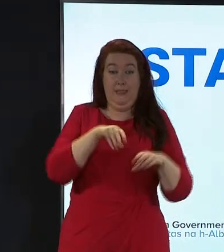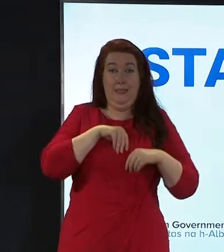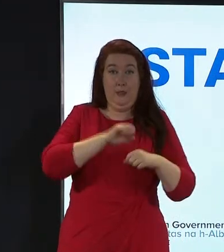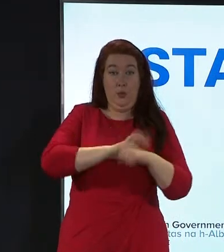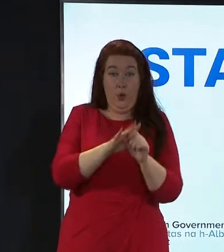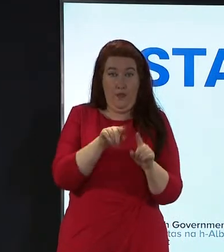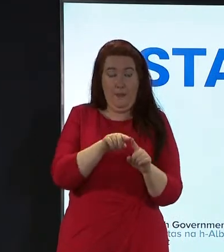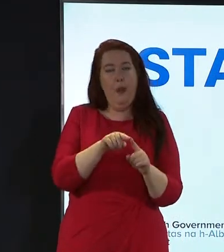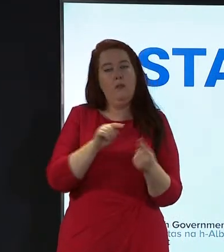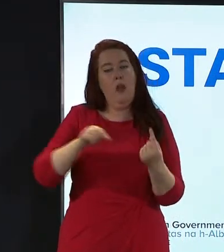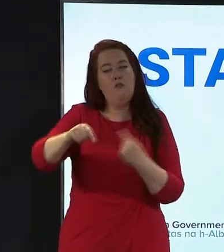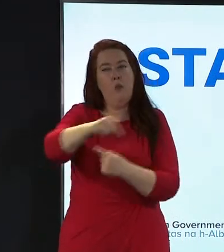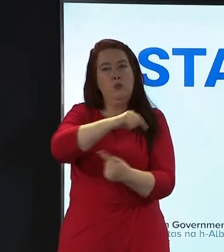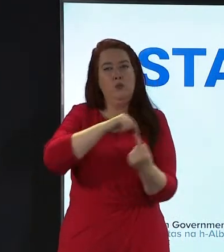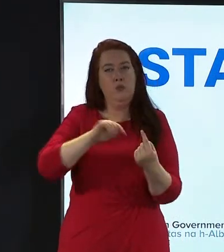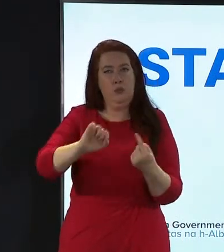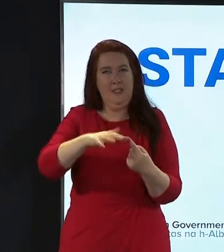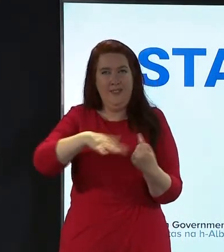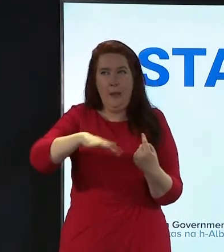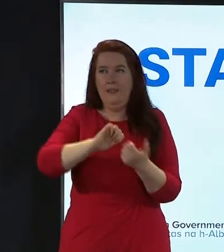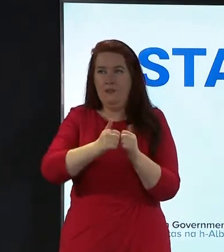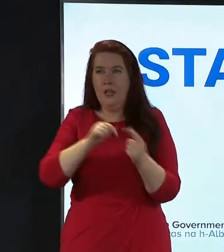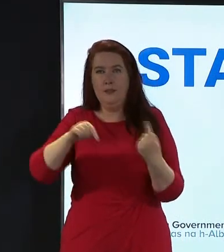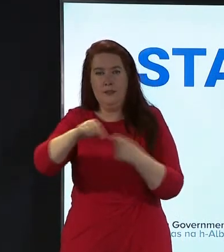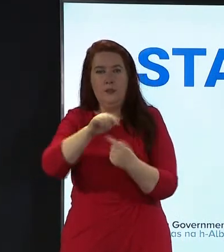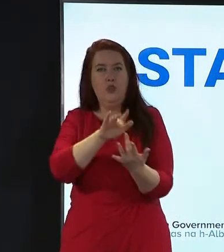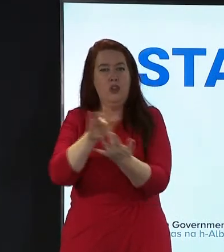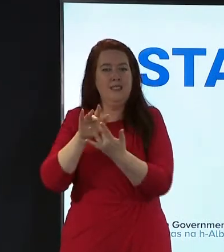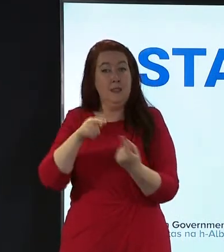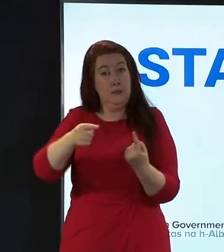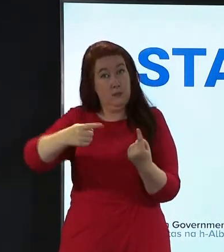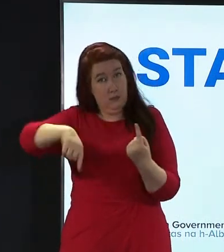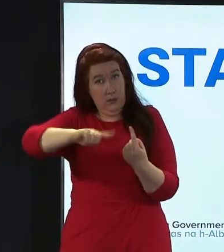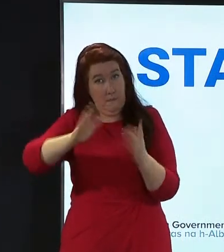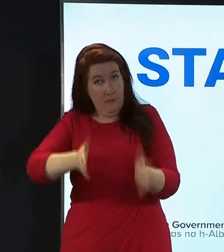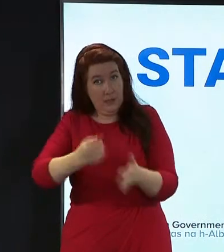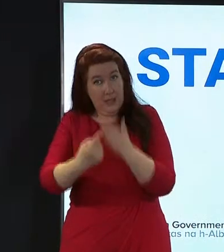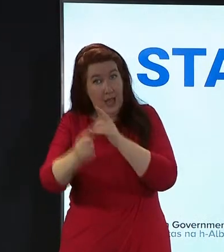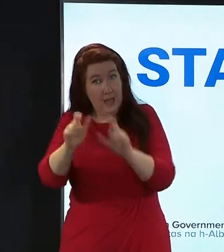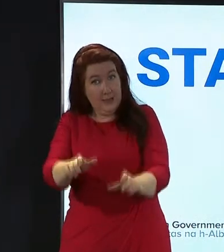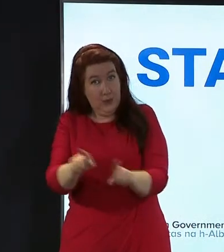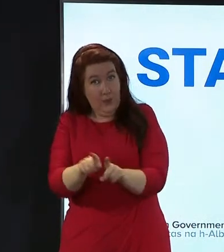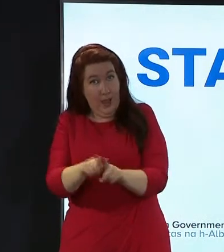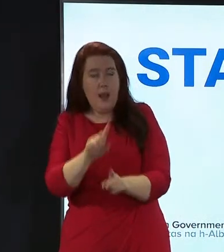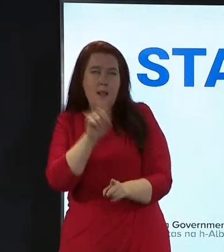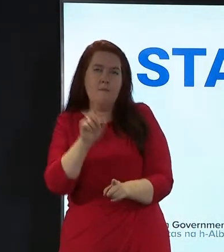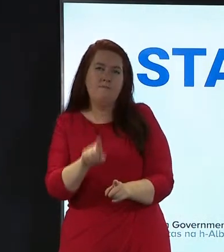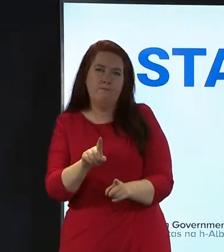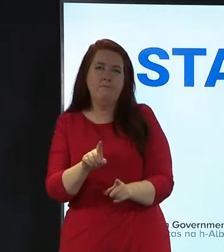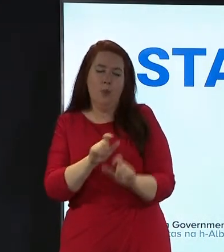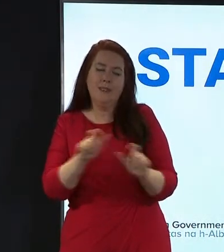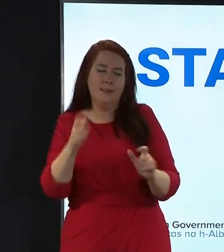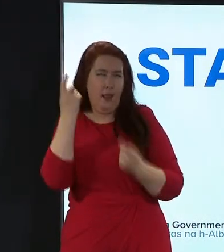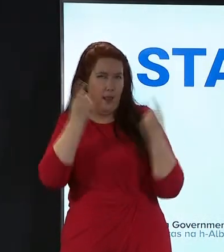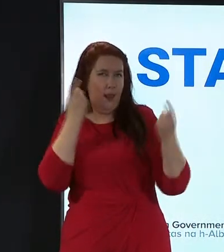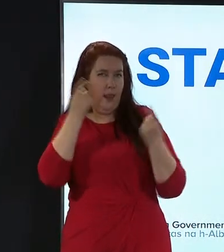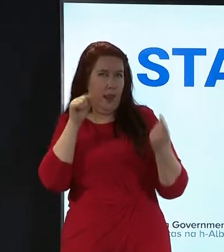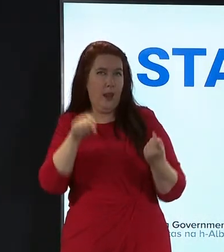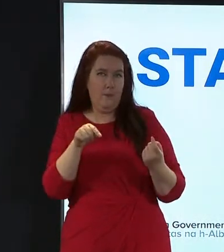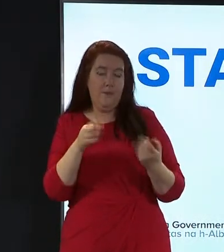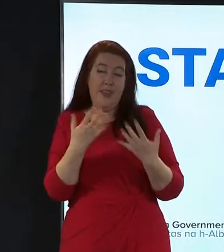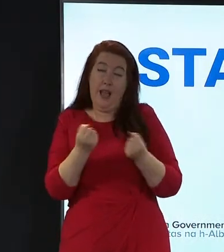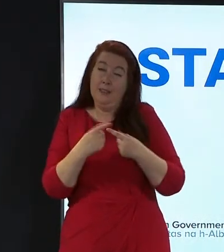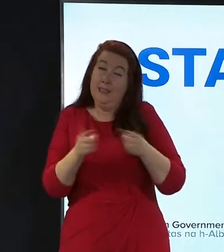positive cases might have to isolate. Now, there are different factors. We have not reached any conclusions on this yet, but there are different